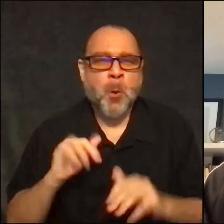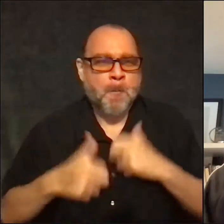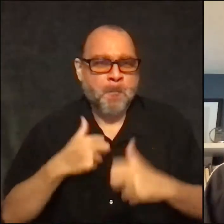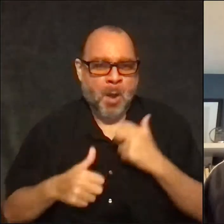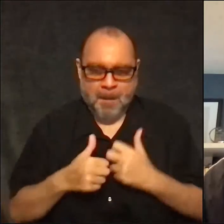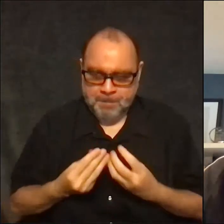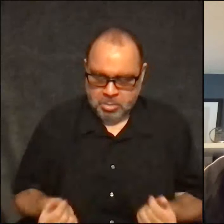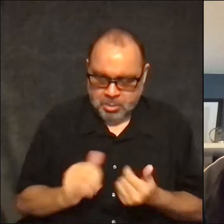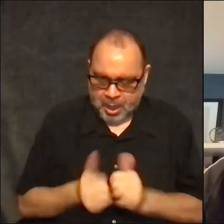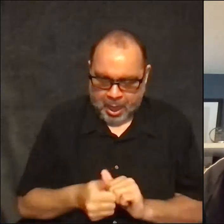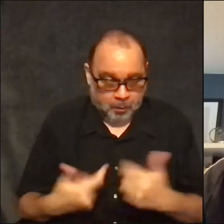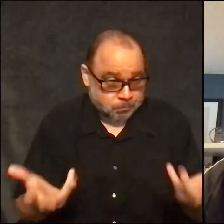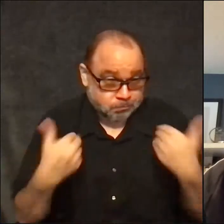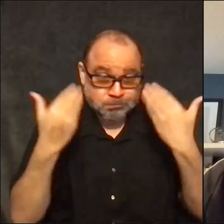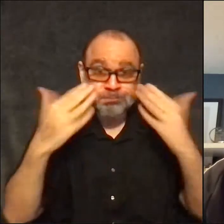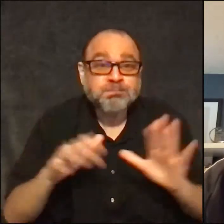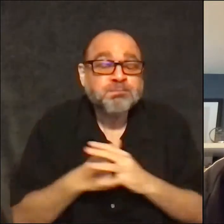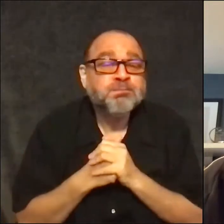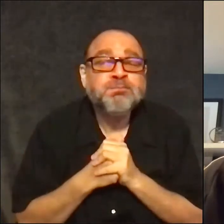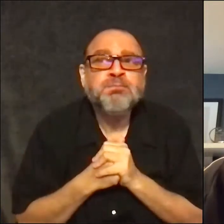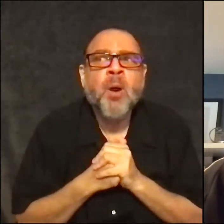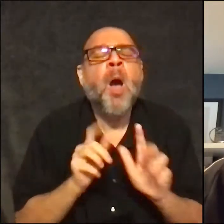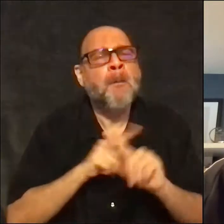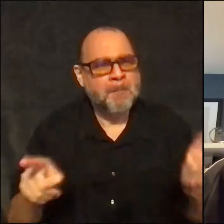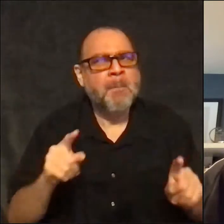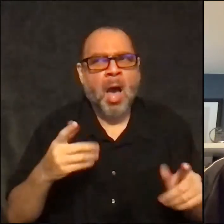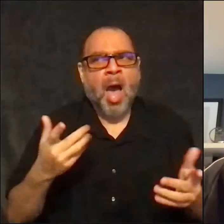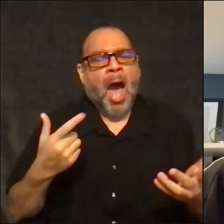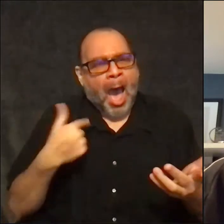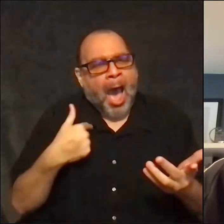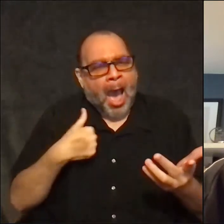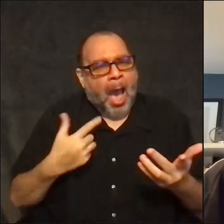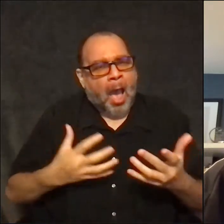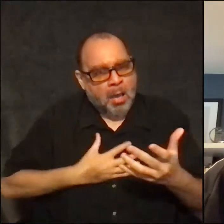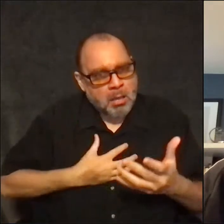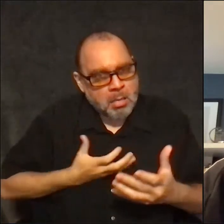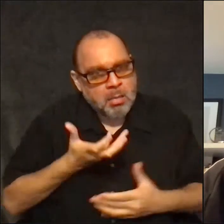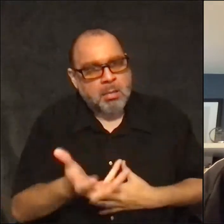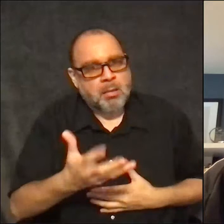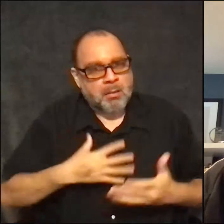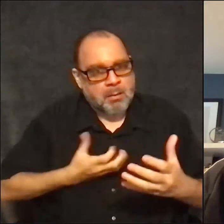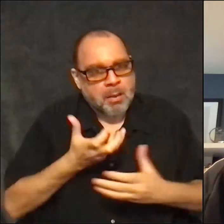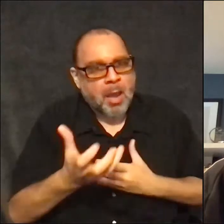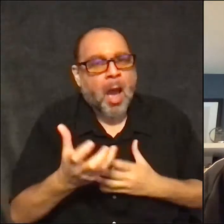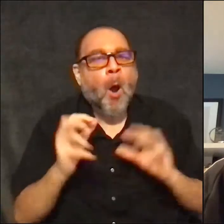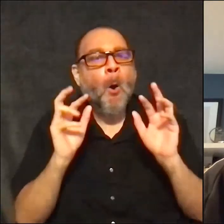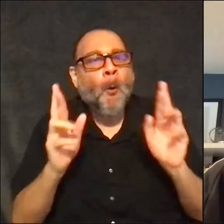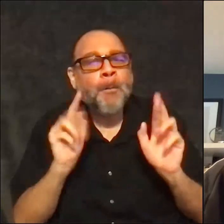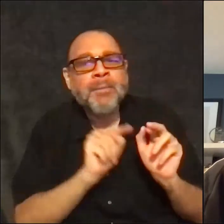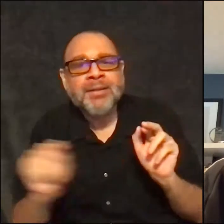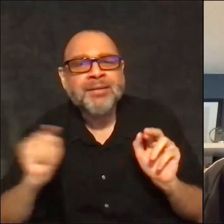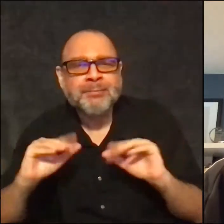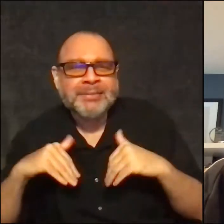through and some of my thinking, that maybe it'll help someone that's just getting started on their journey towards greatness, and